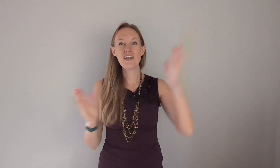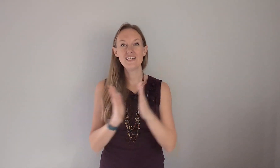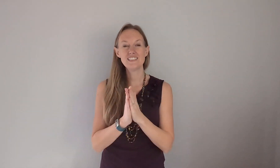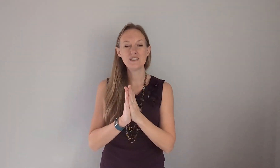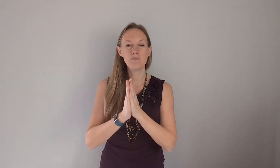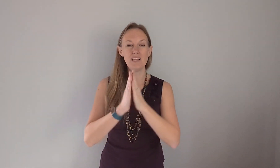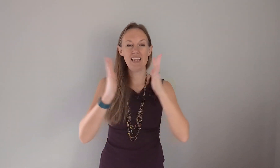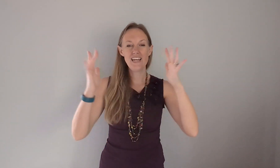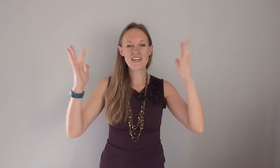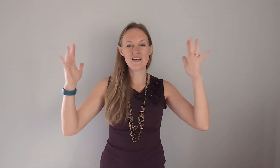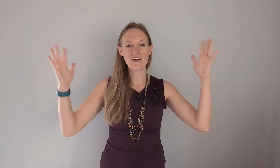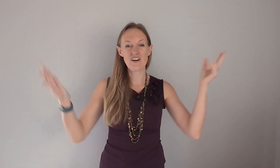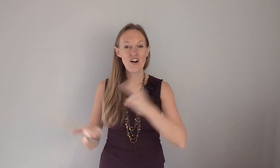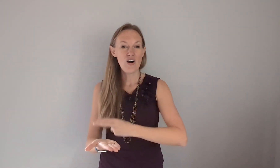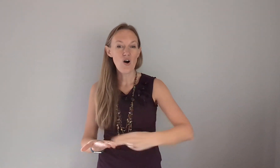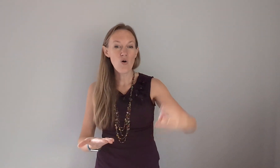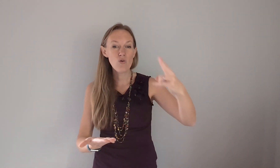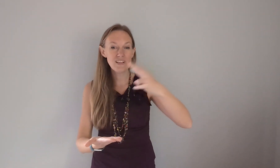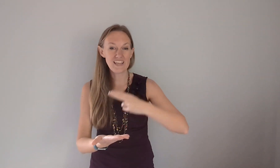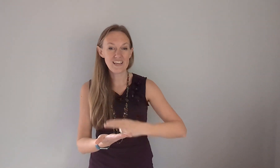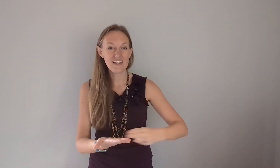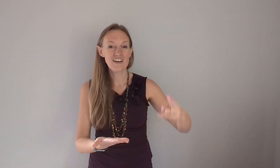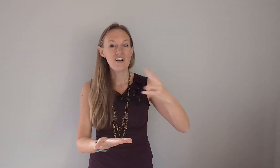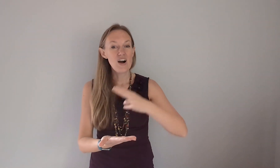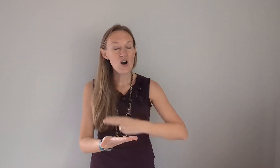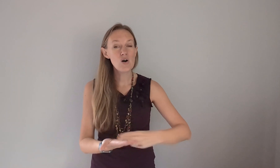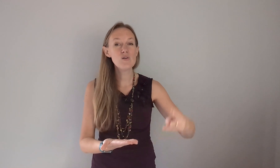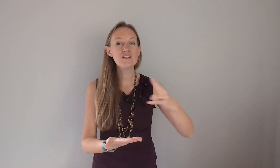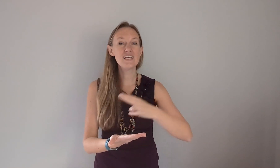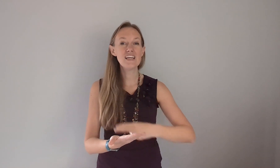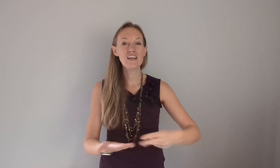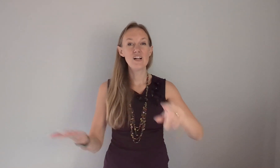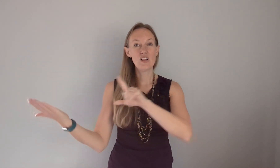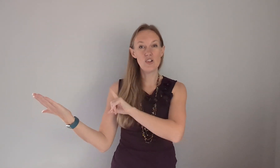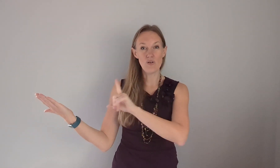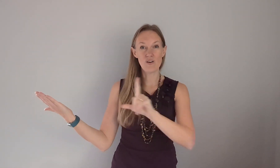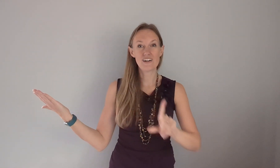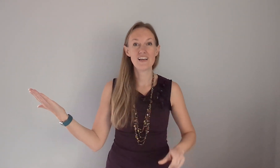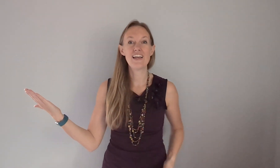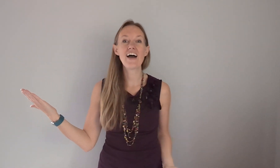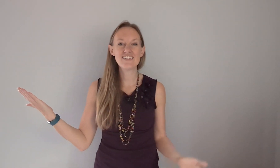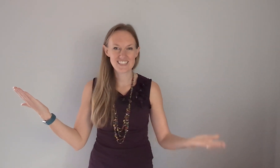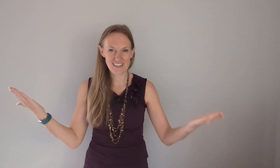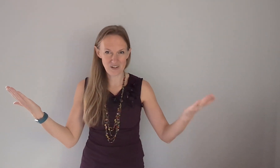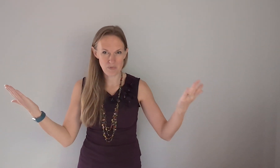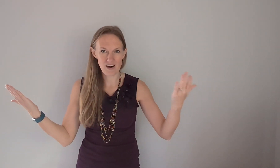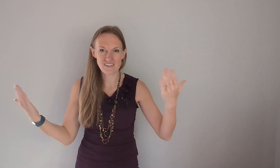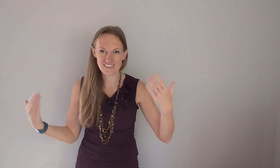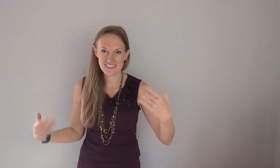glorious splendor, holy, holy Lord. And now it's that little part that